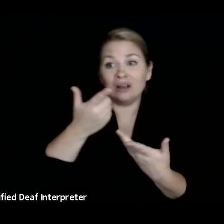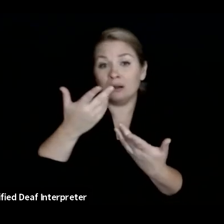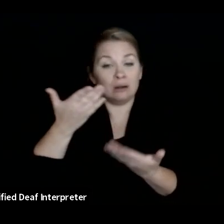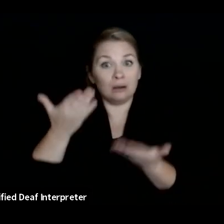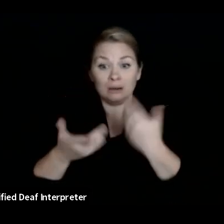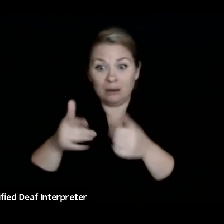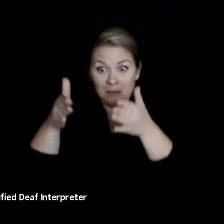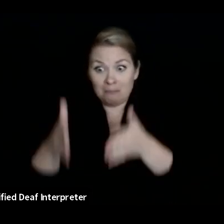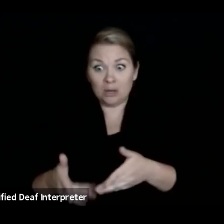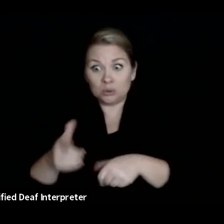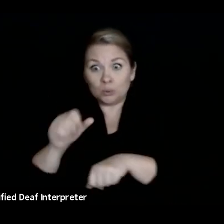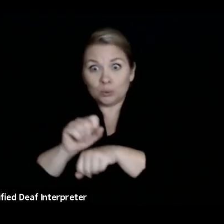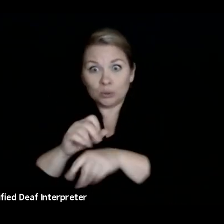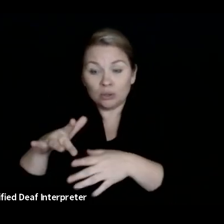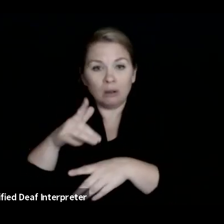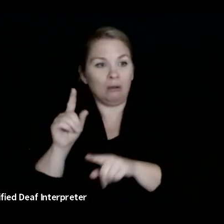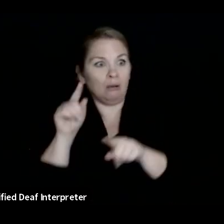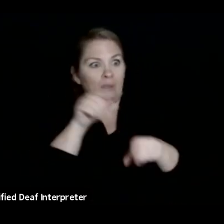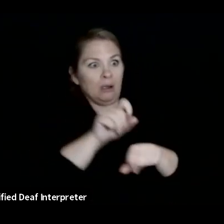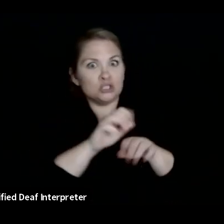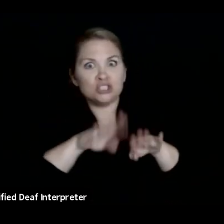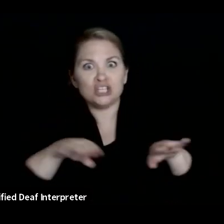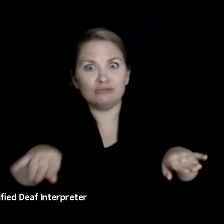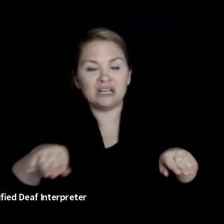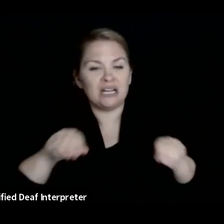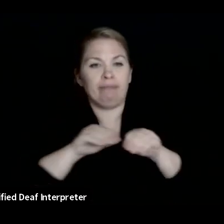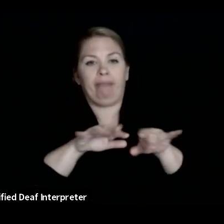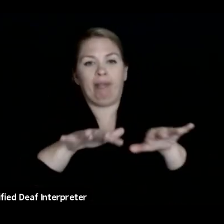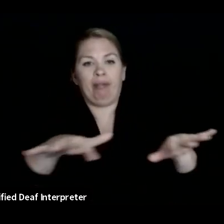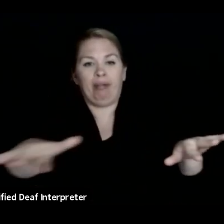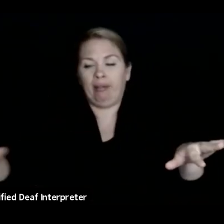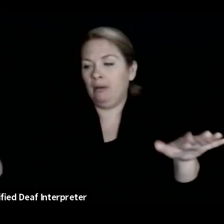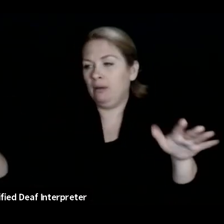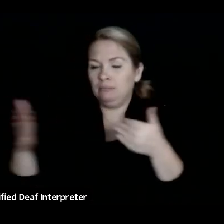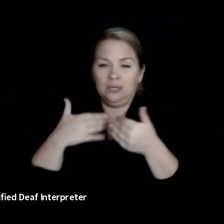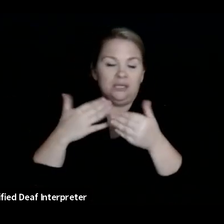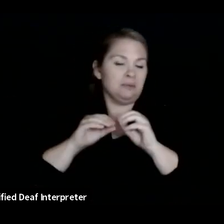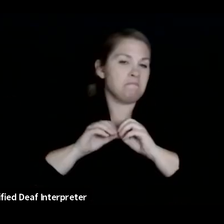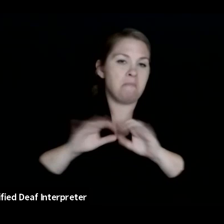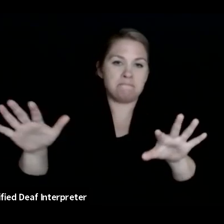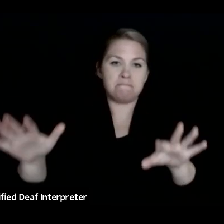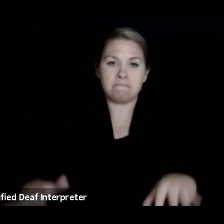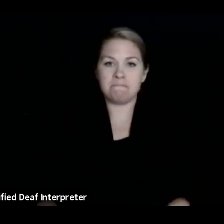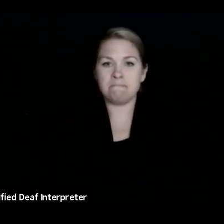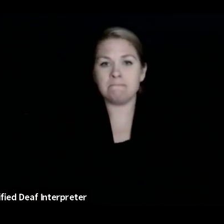Next question is from the line of Catherine Ditchford of Minnesota Public Radio. Your line is open.